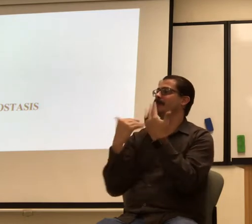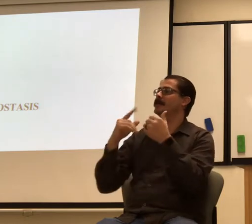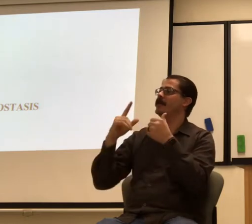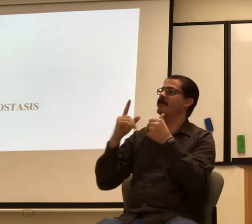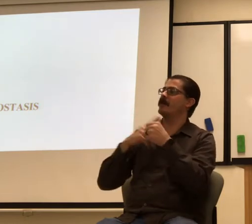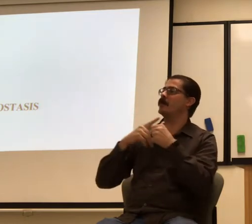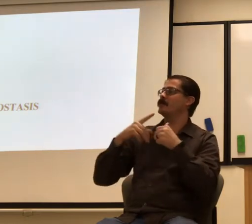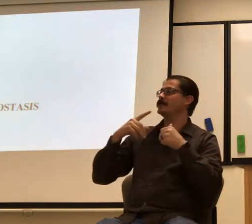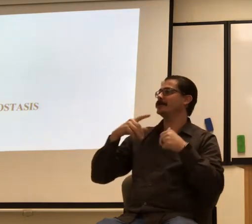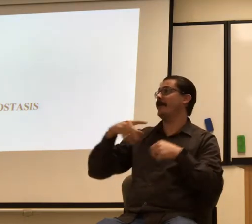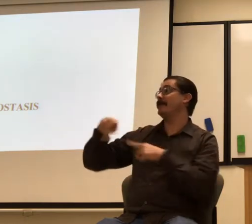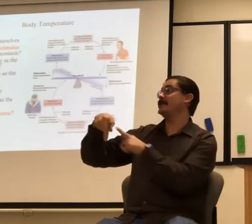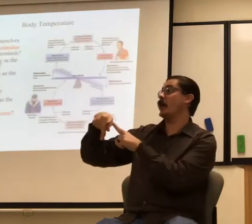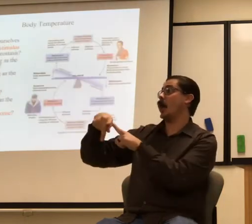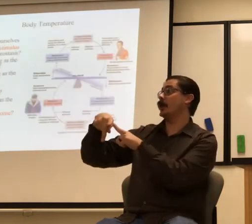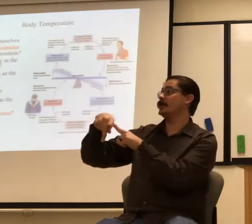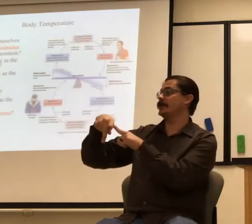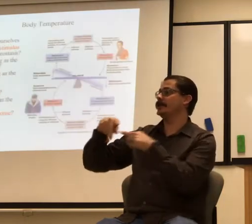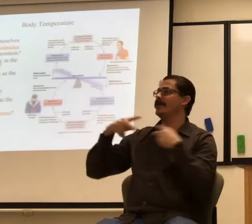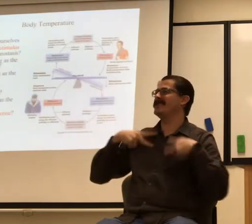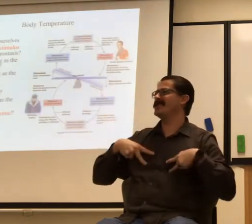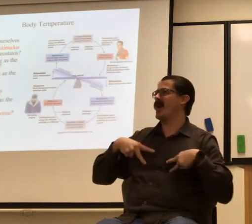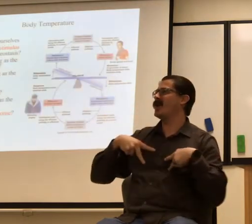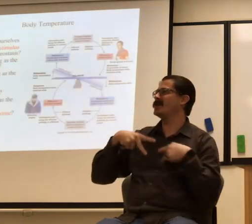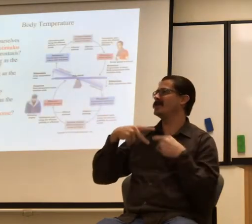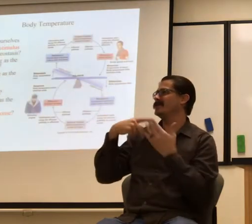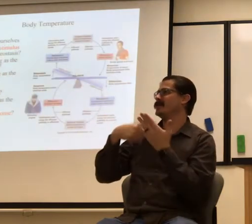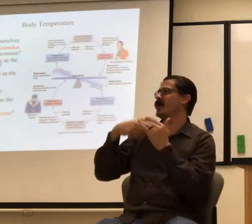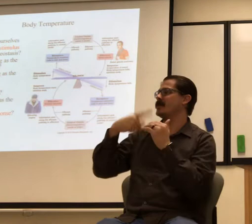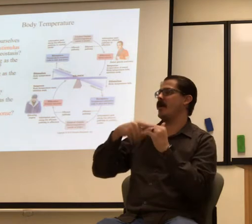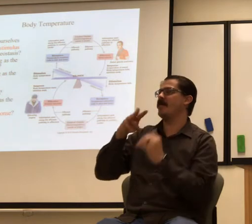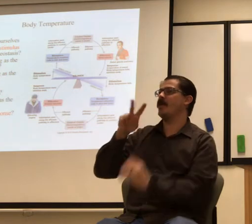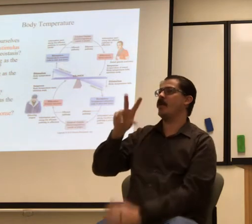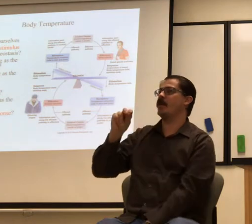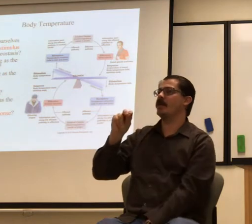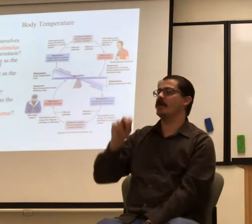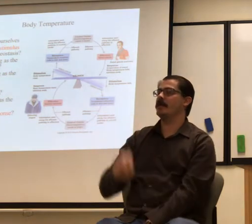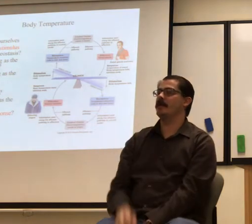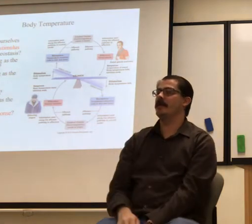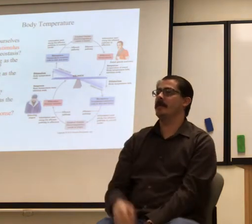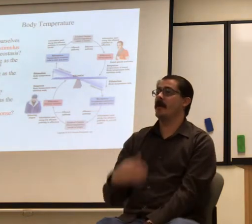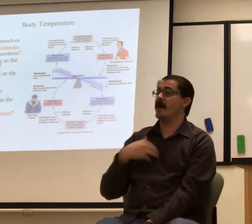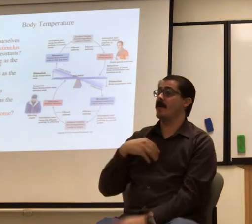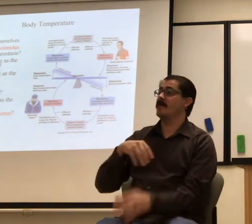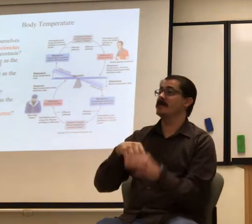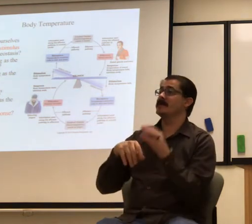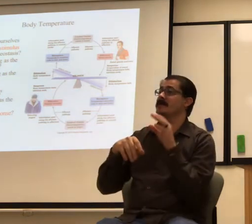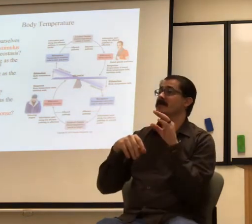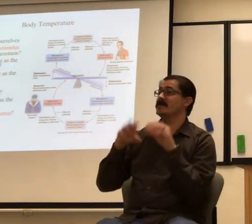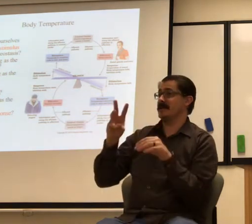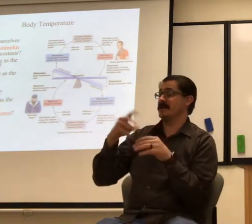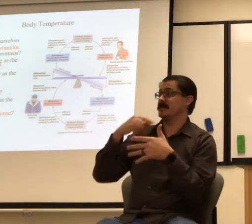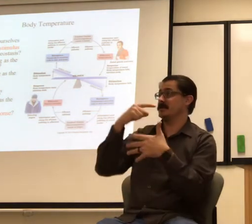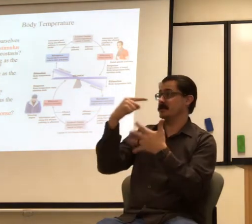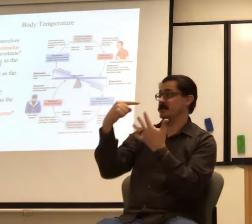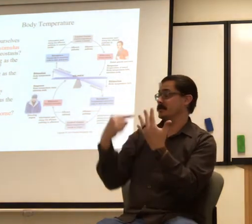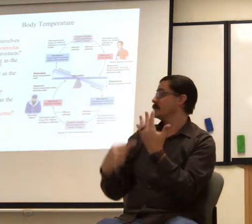physiology topic we talk about in 430. And here are the steps. I have six of them listed, and there's an example